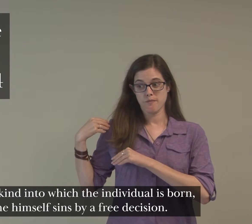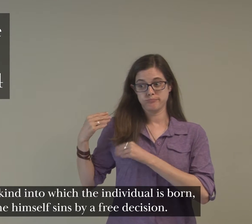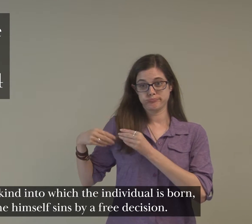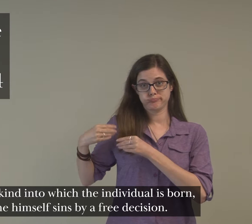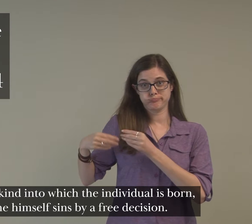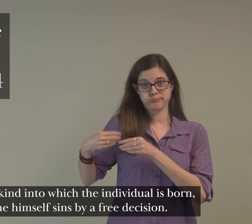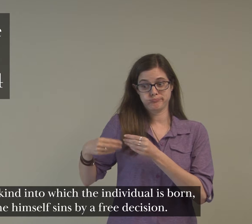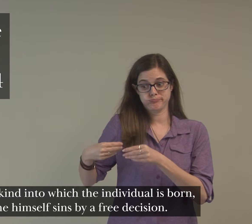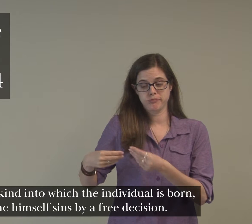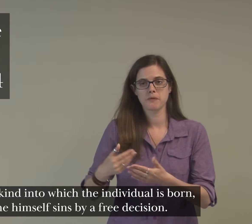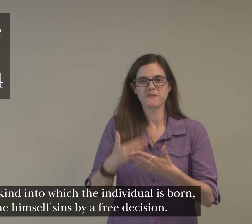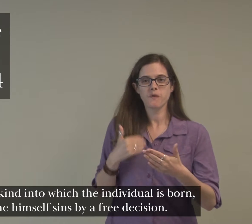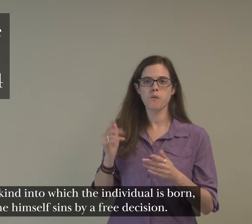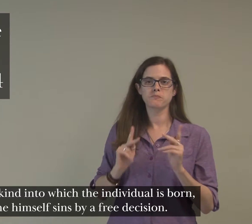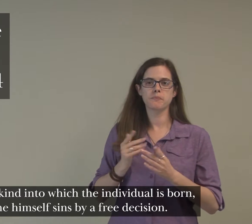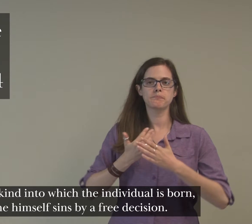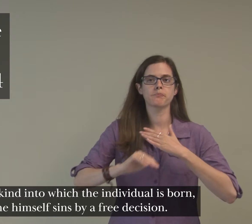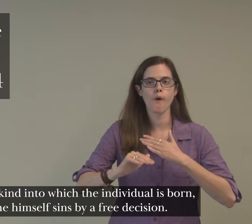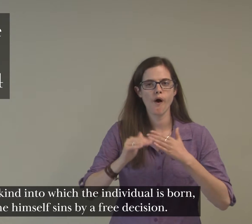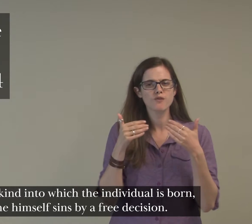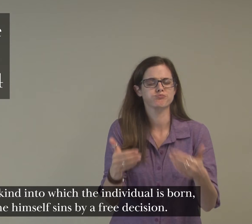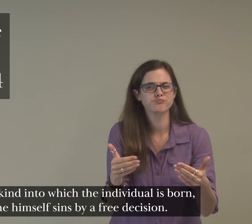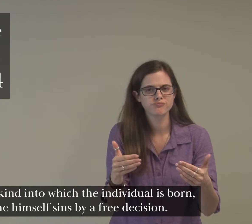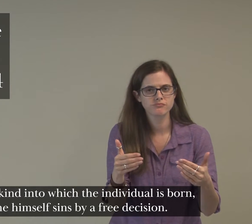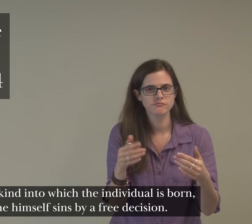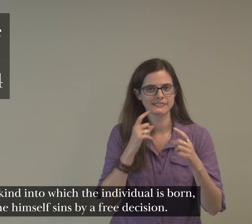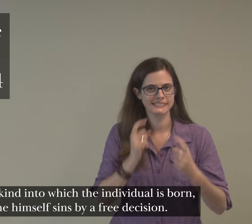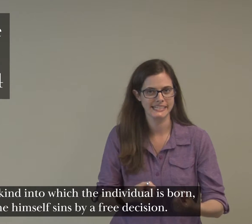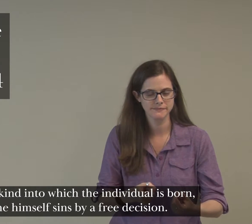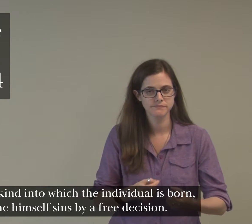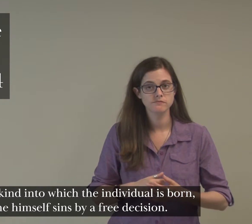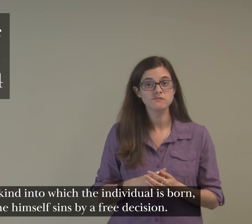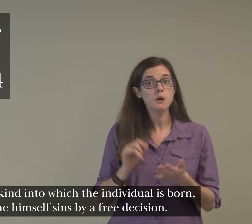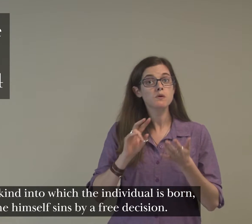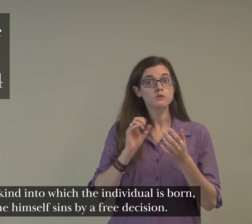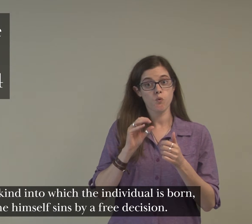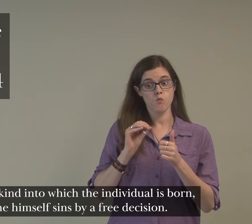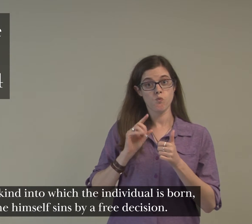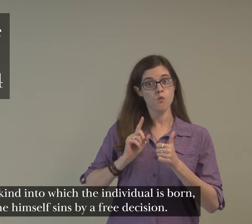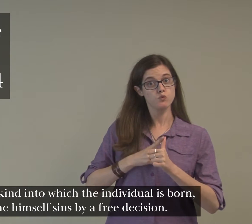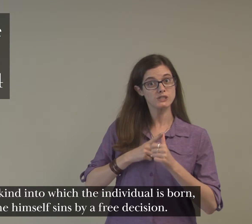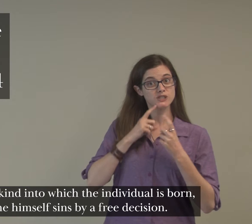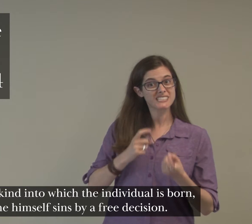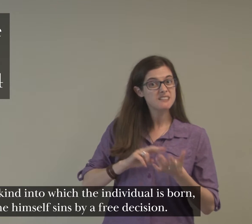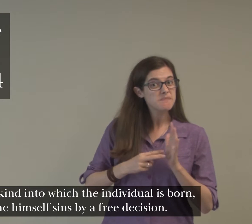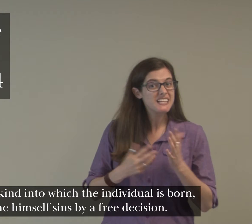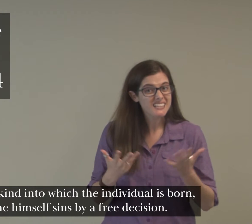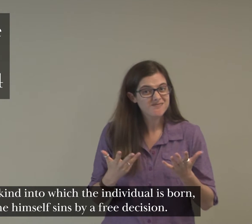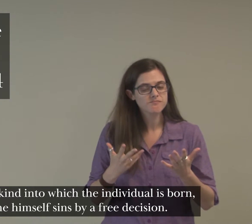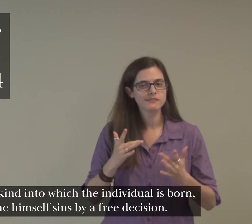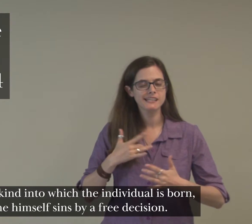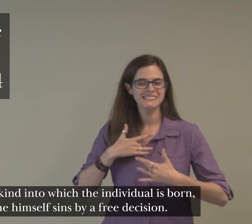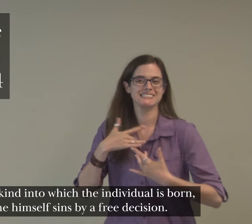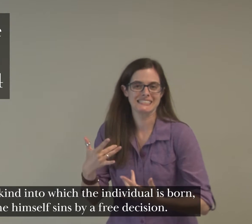fallen state of mankind into which the individual is born, even before he himself sins by a free decision.